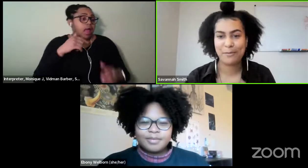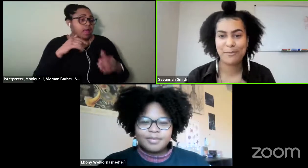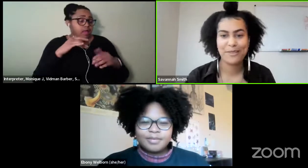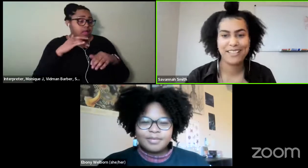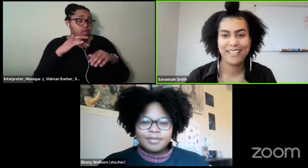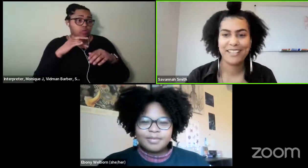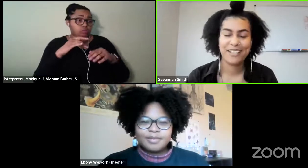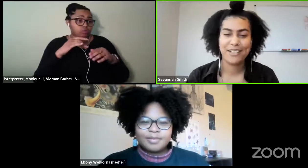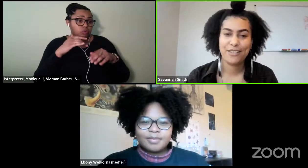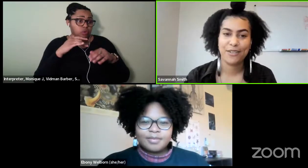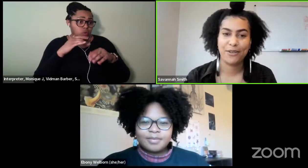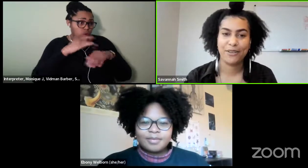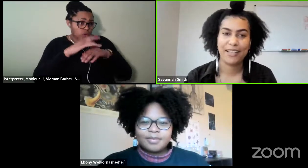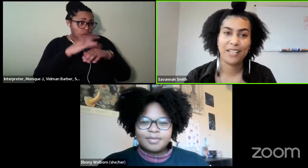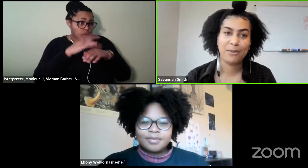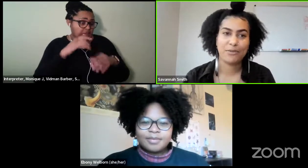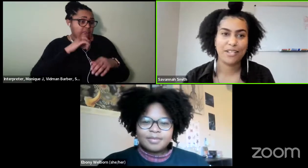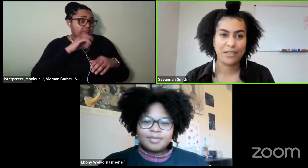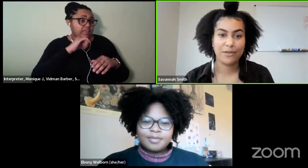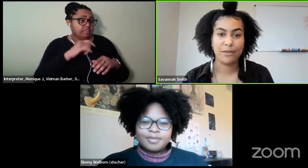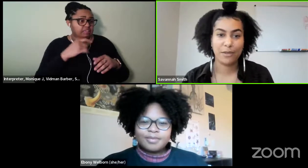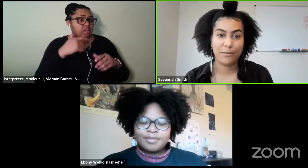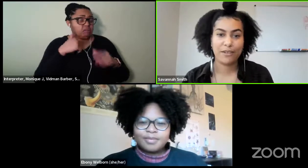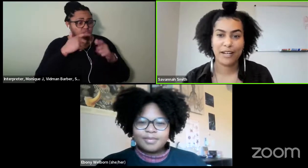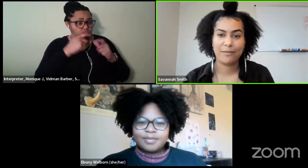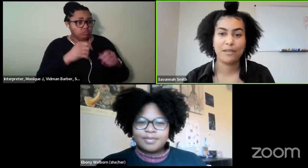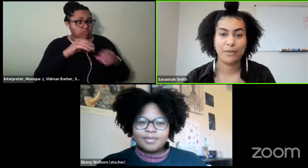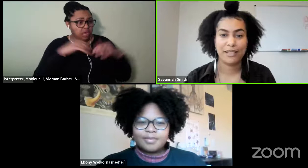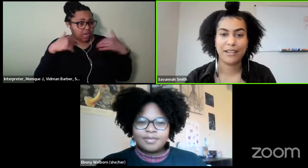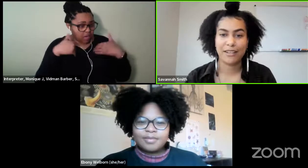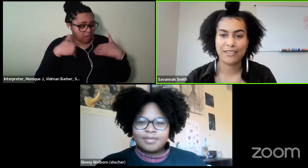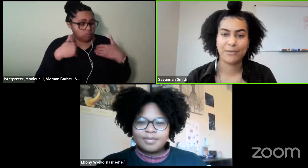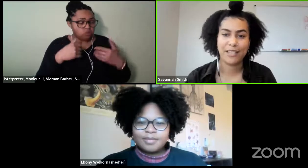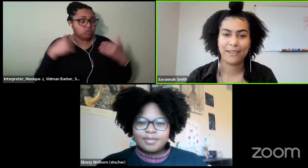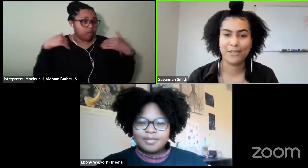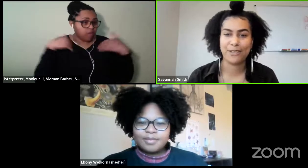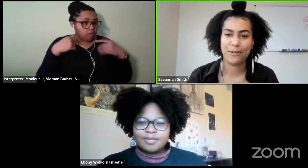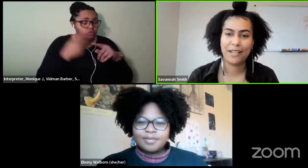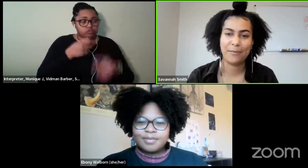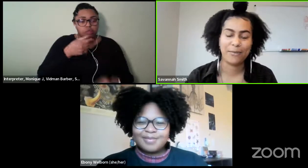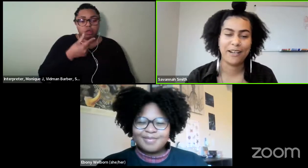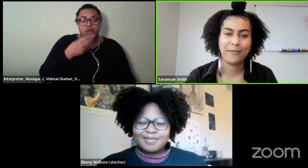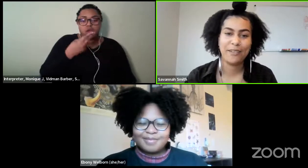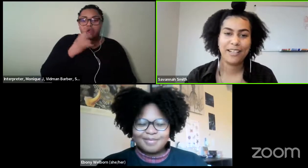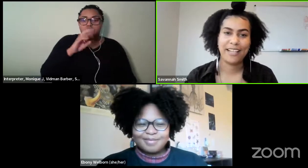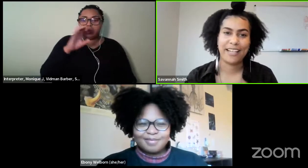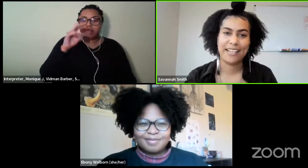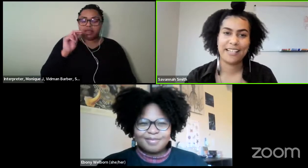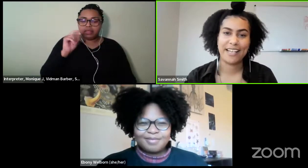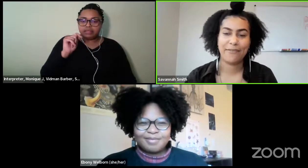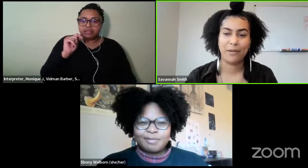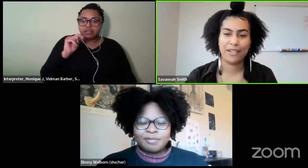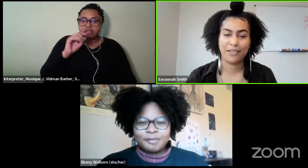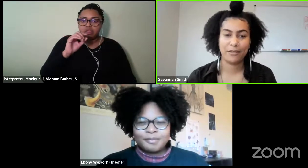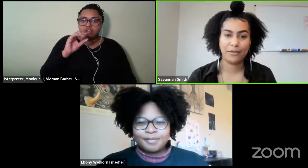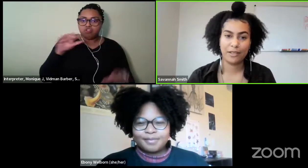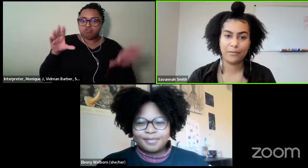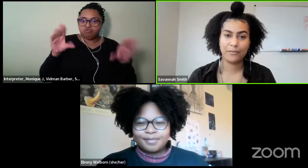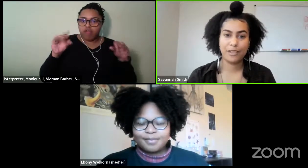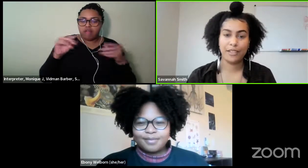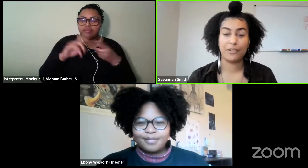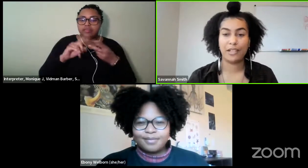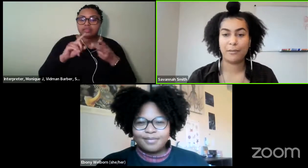non-human family members in it. So animals ranging from hermit crabs to peacocks is what I was growing up around. And I found